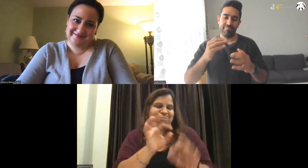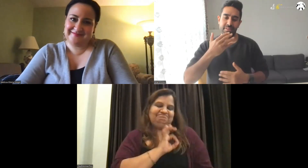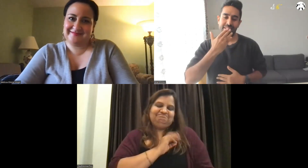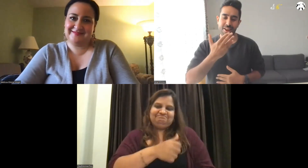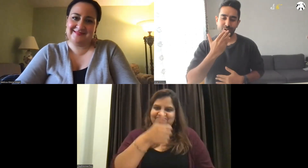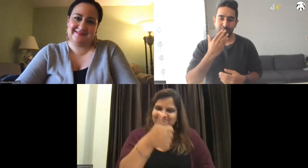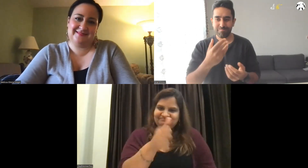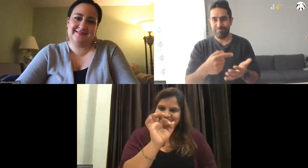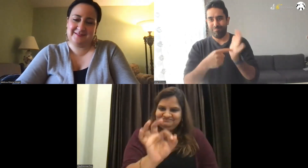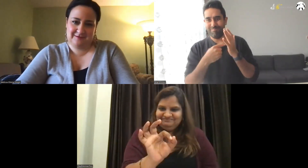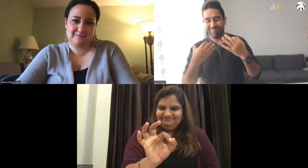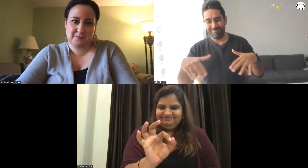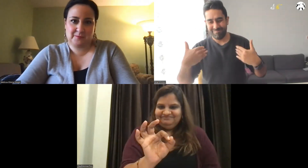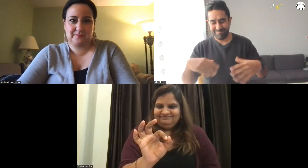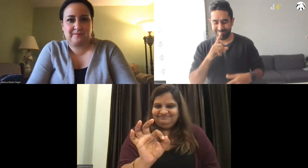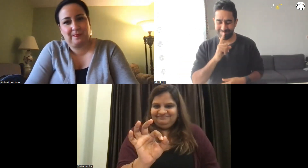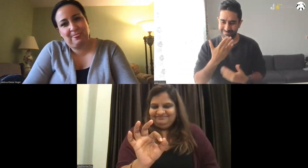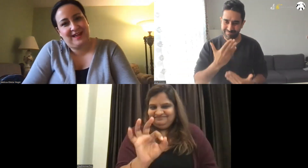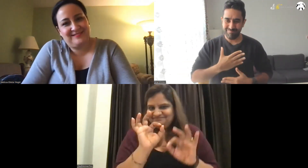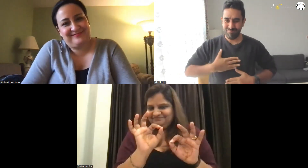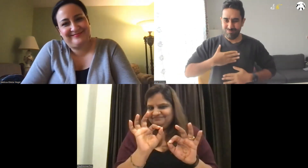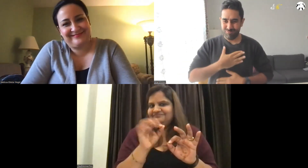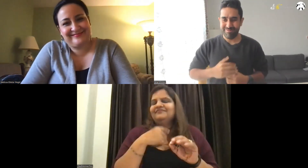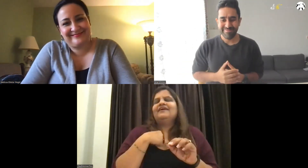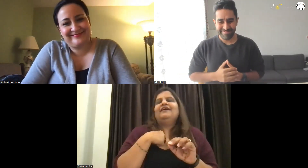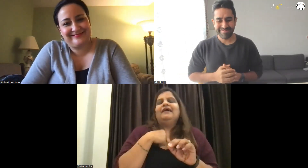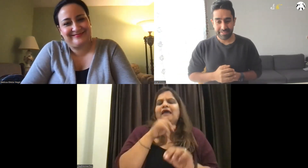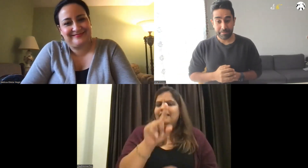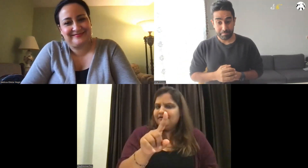matter. Thank you so much. Really liked your answer.